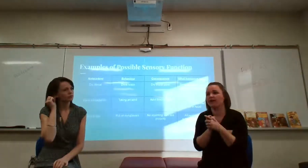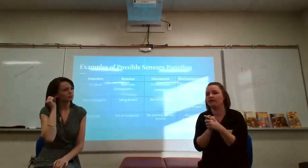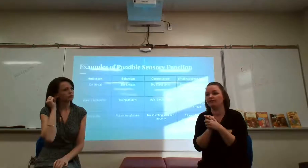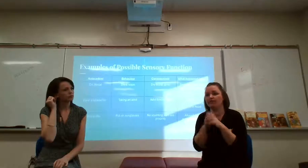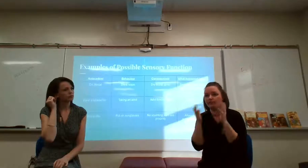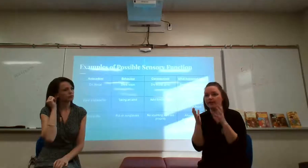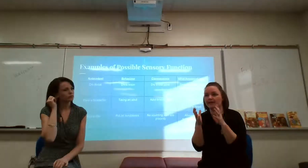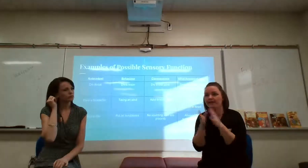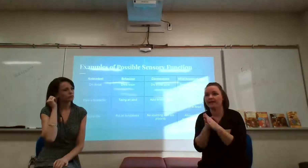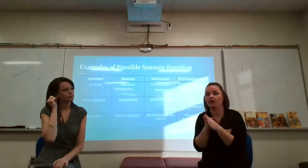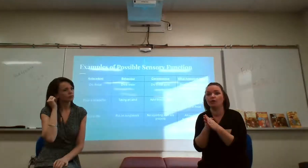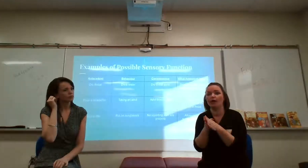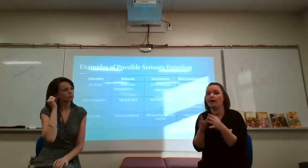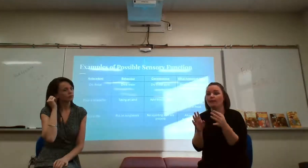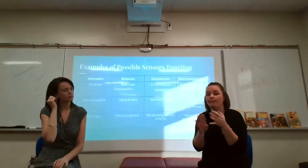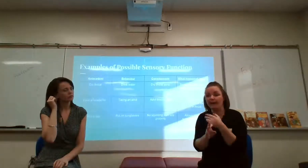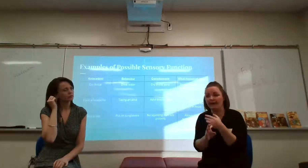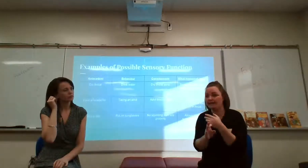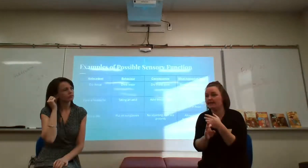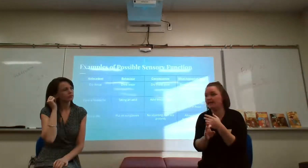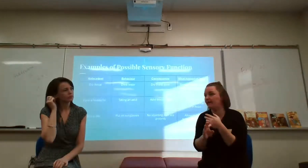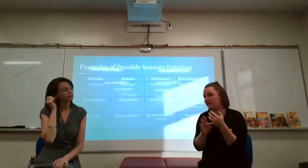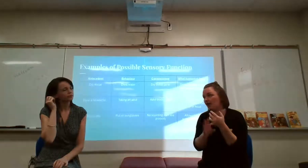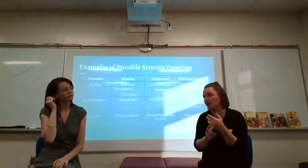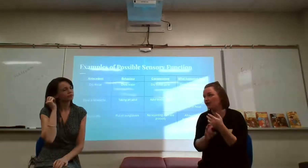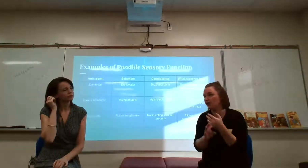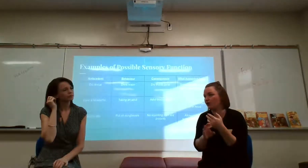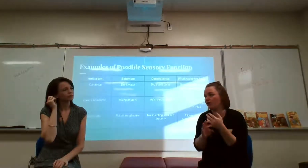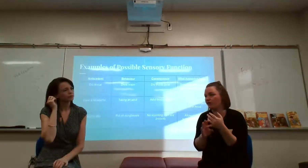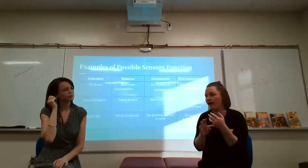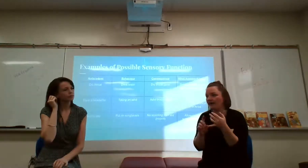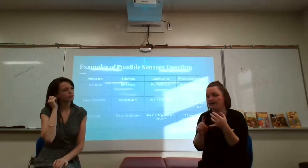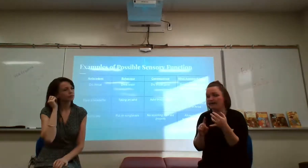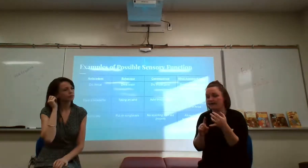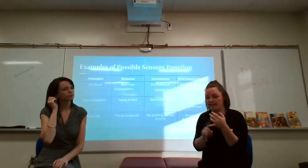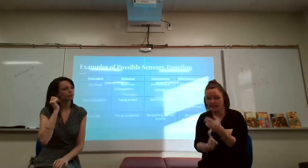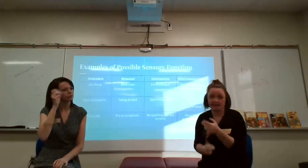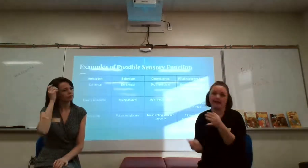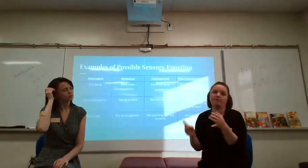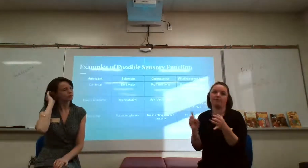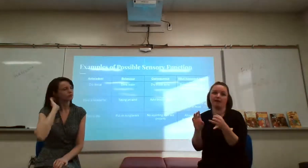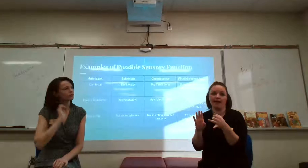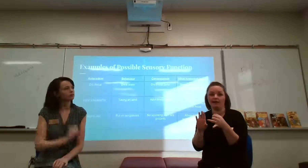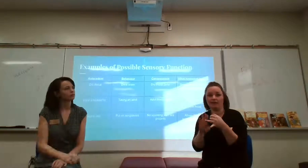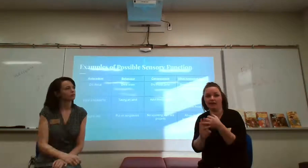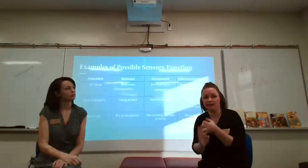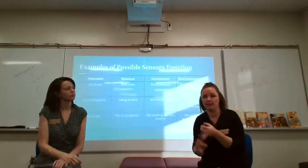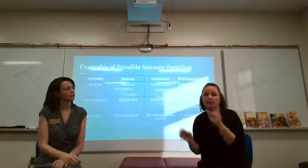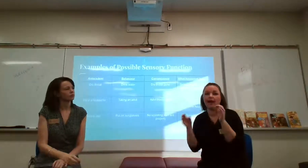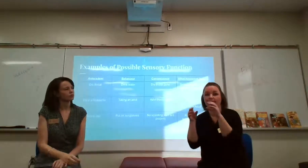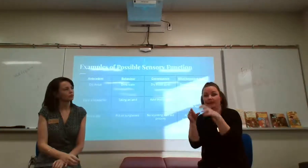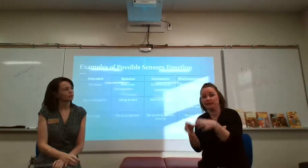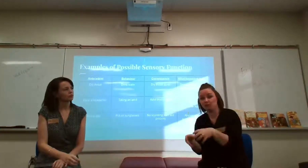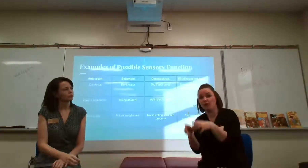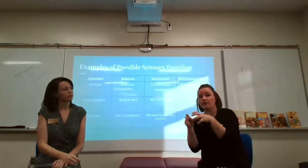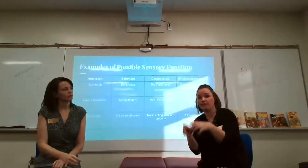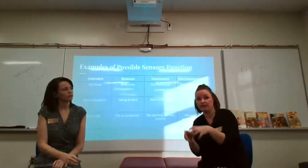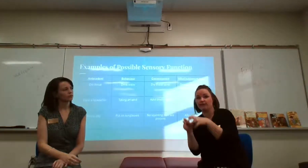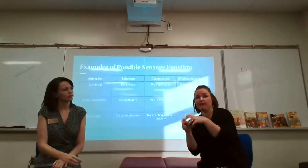of, making that sound go away. But it's also the fact that it's an adaptive behavior. It's only happening in this one specific